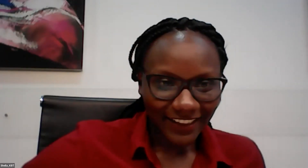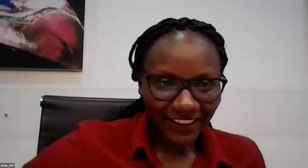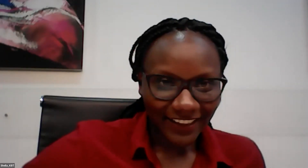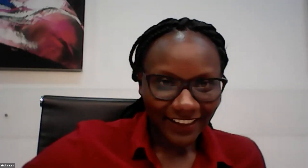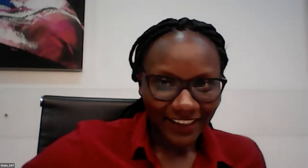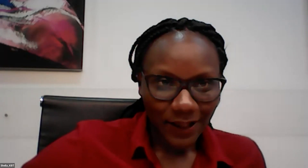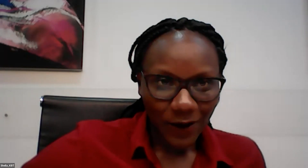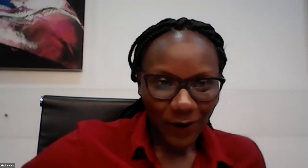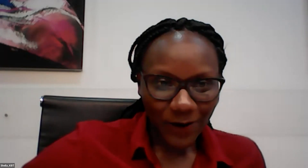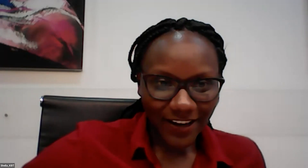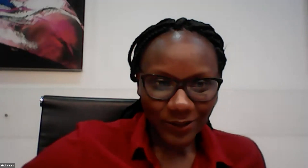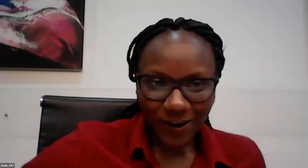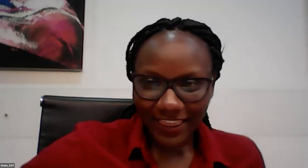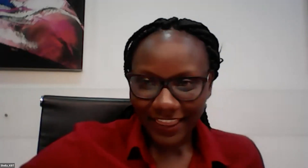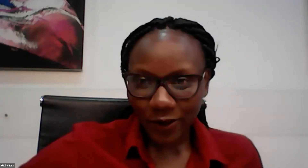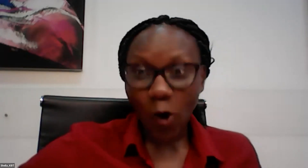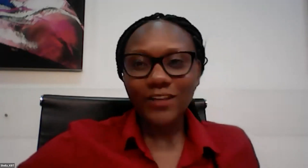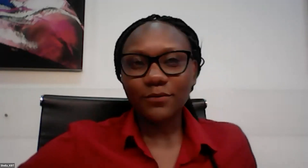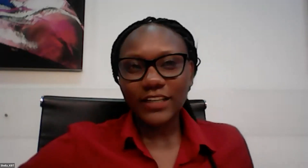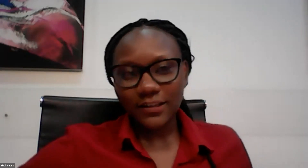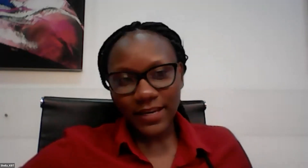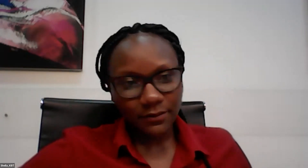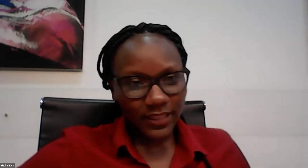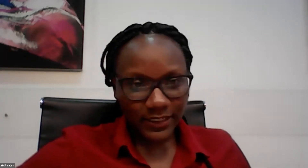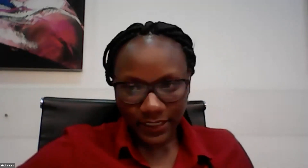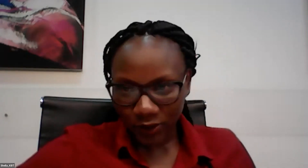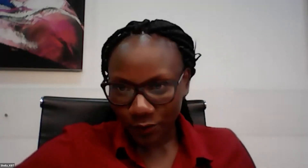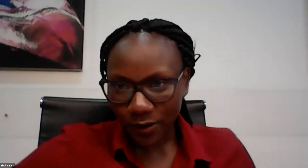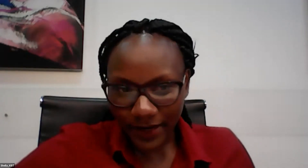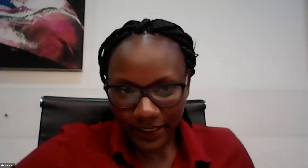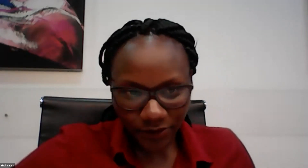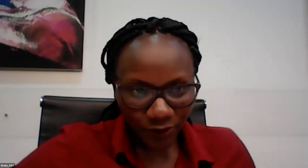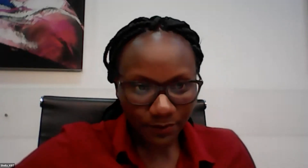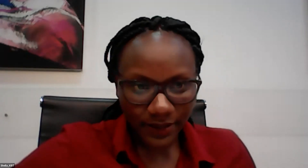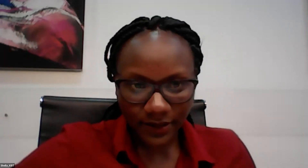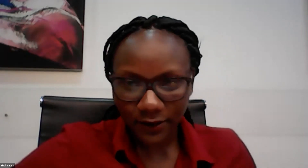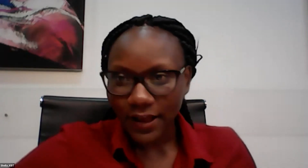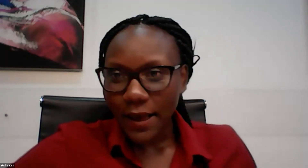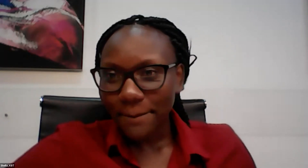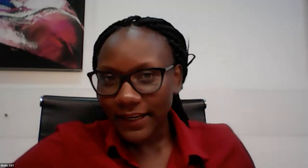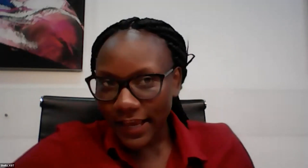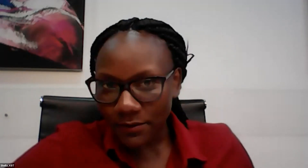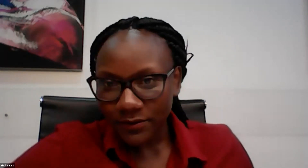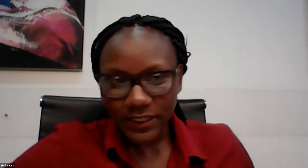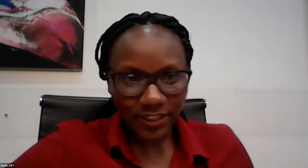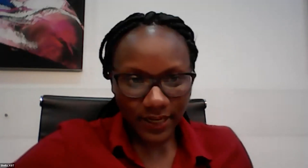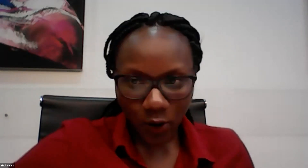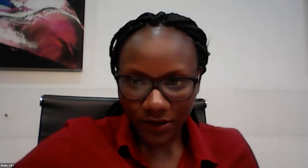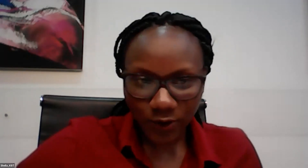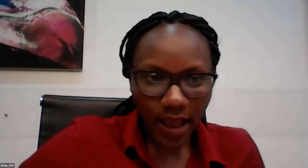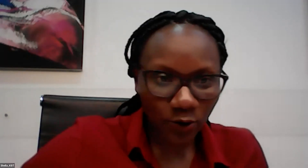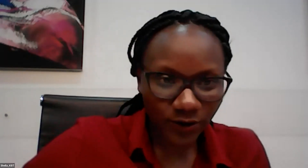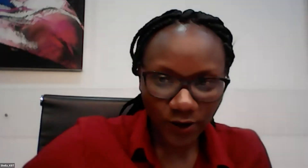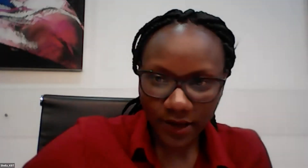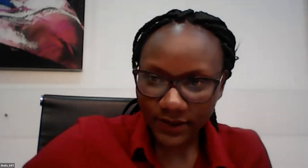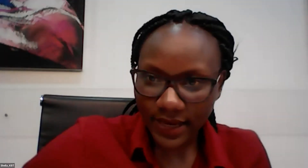Happy New Year. All right. Thank you. Oh, somebody is reminding me that I did not properly introduce myself. My name is Sheila